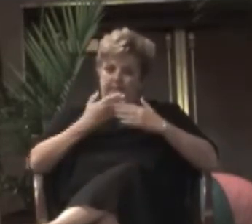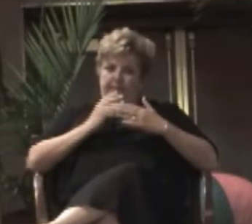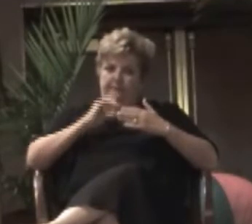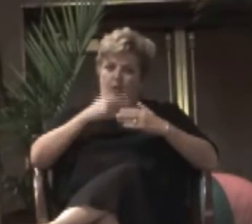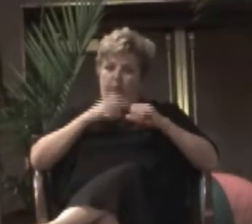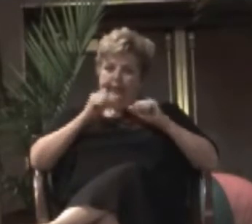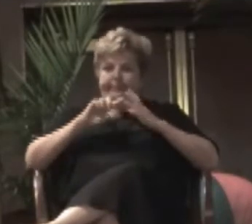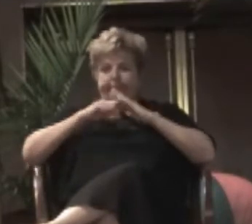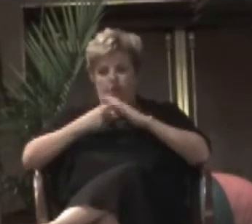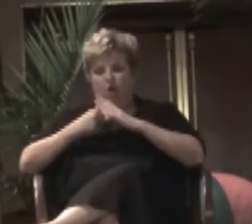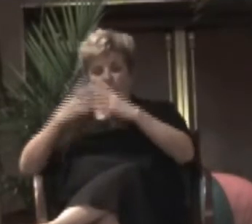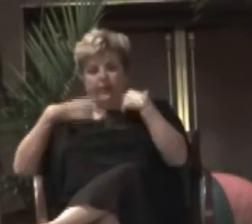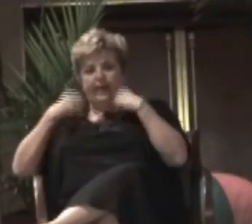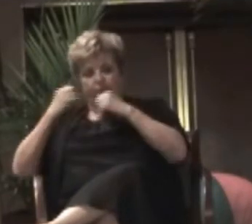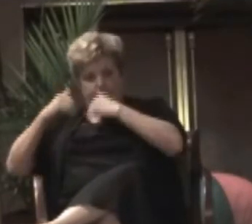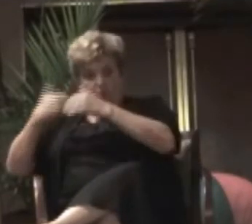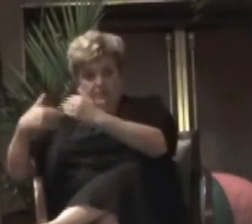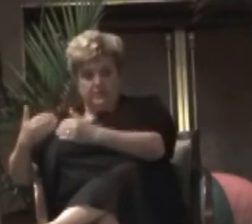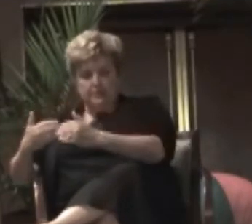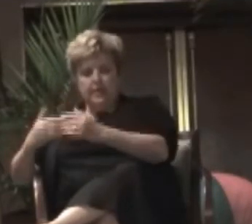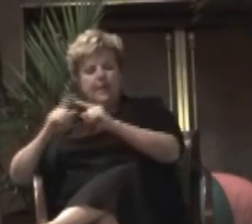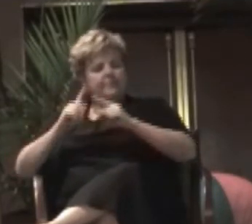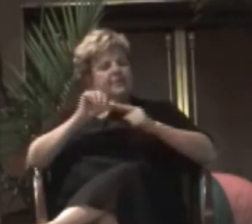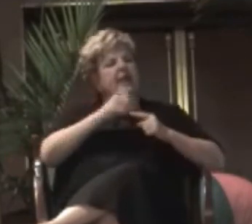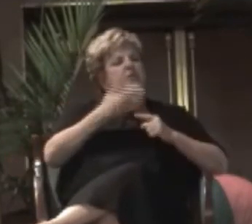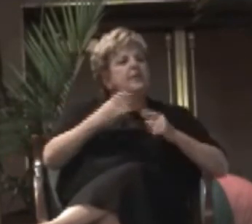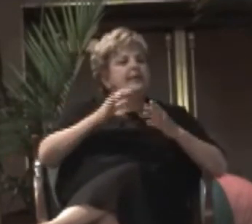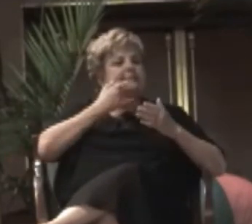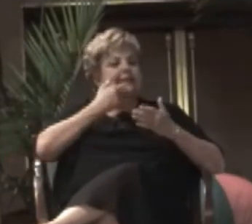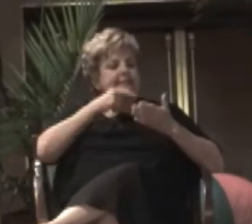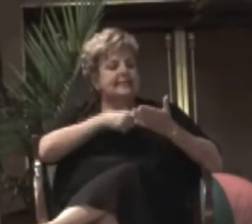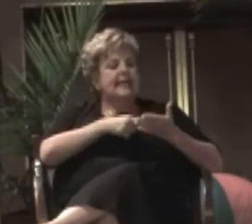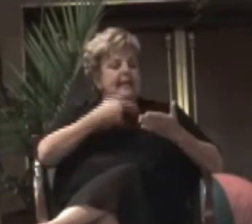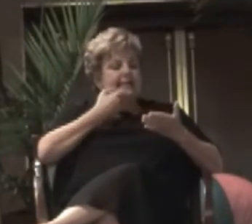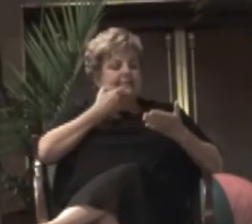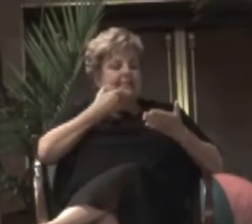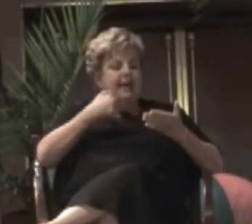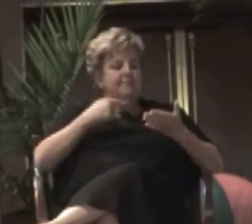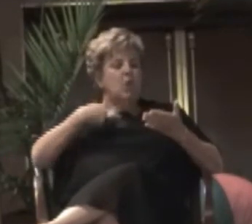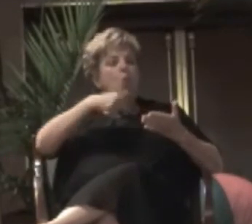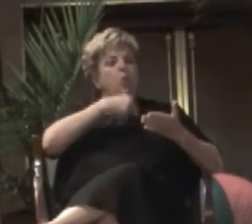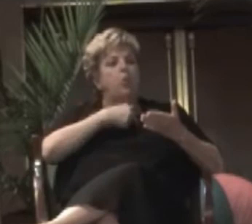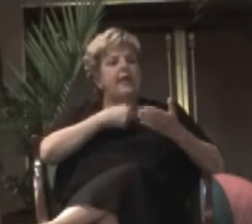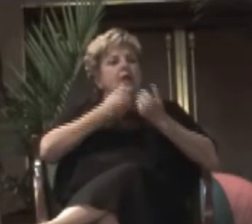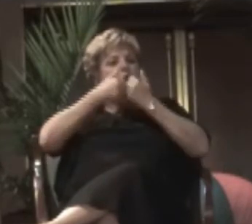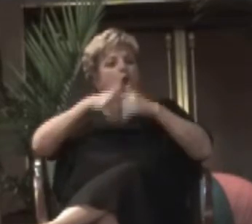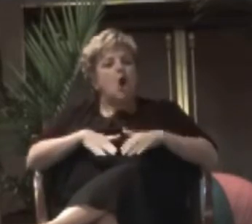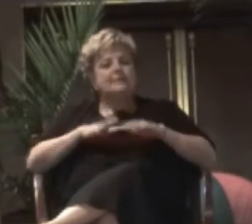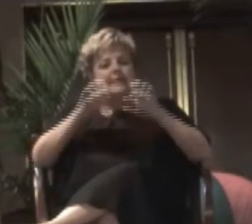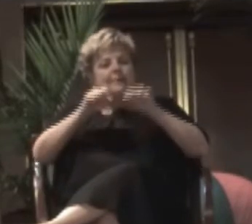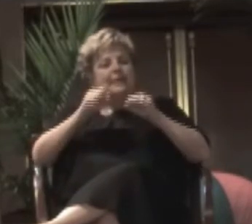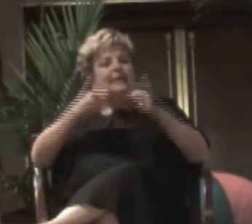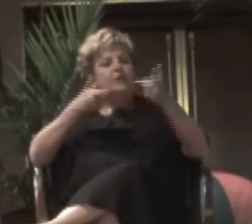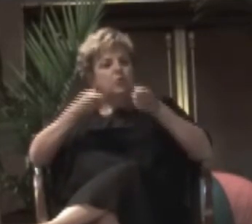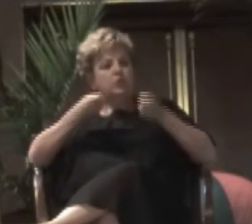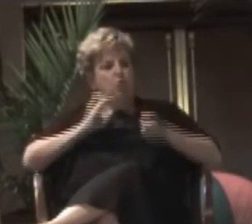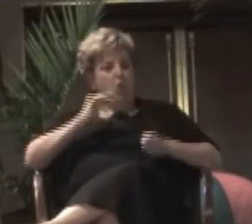recovery. And then the other thing says that we alcoholics are men and women who have lost the ability to control their drinking. And I love